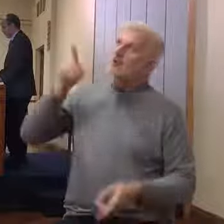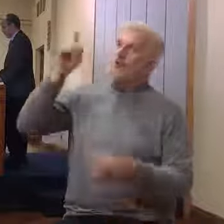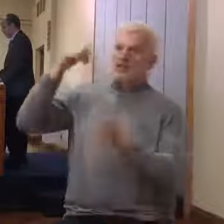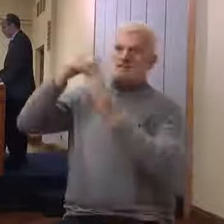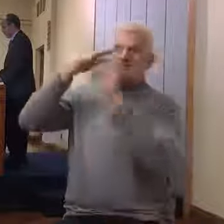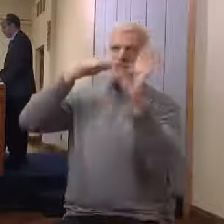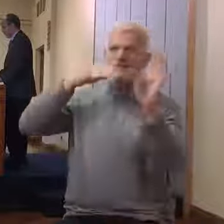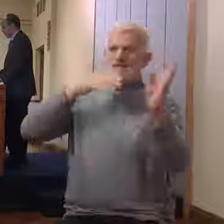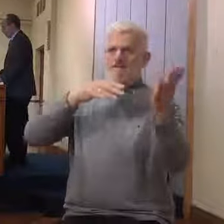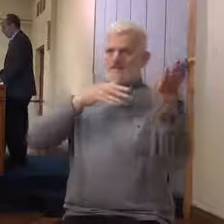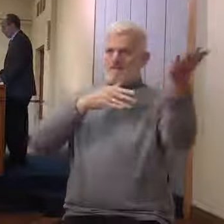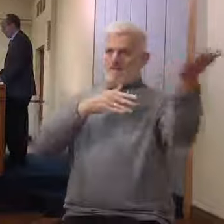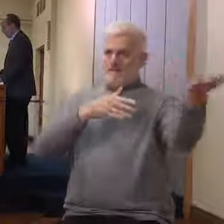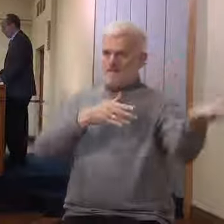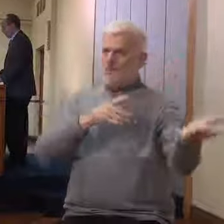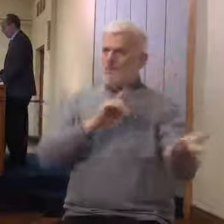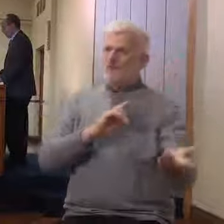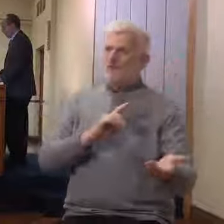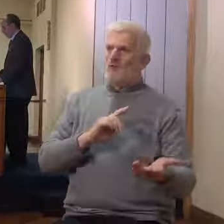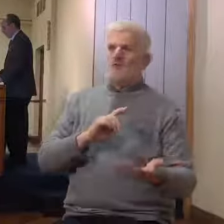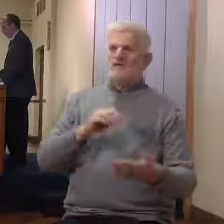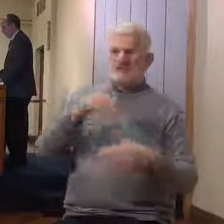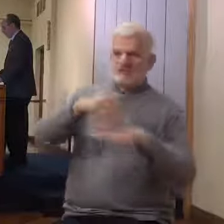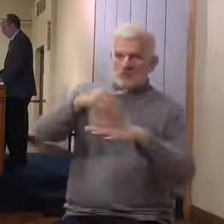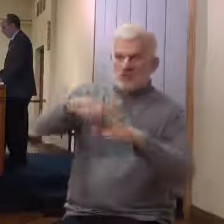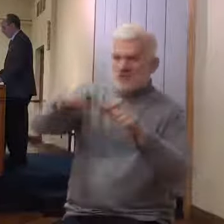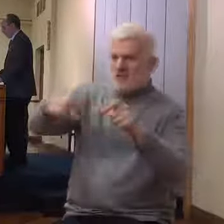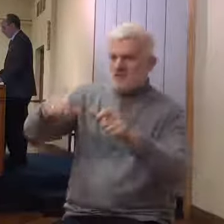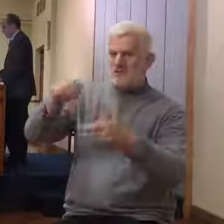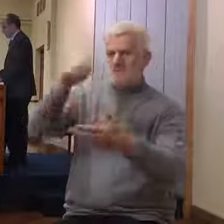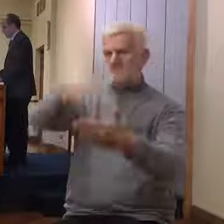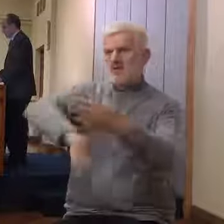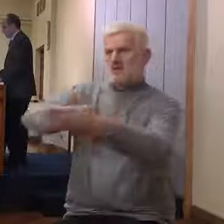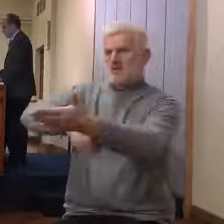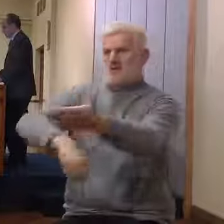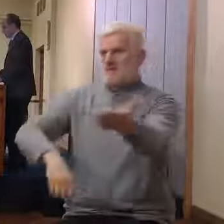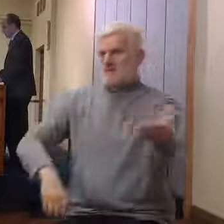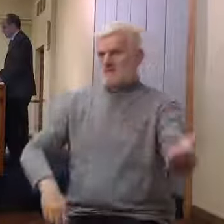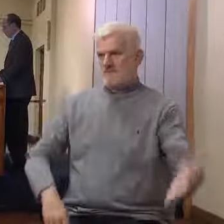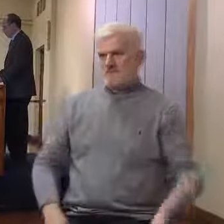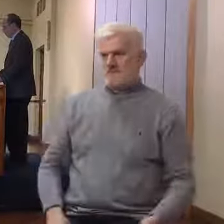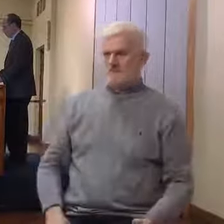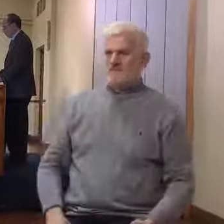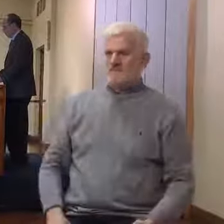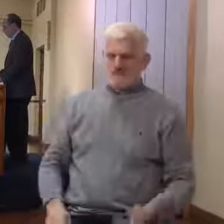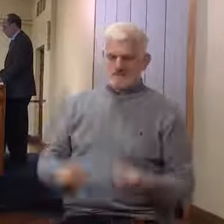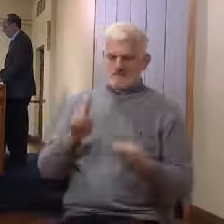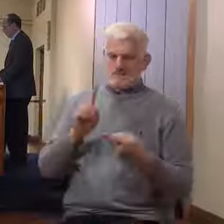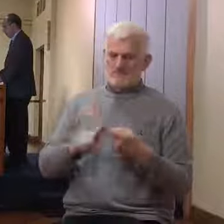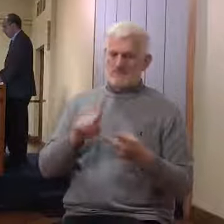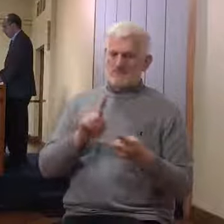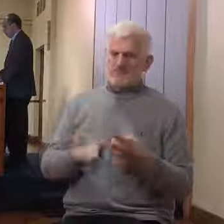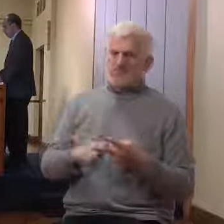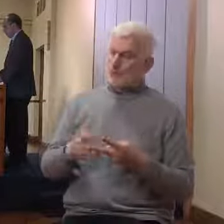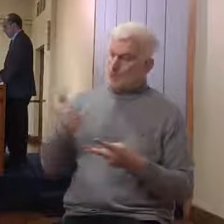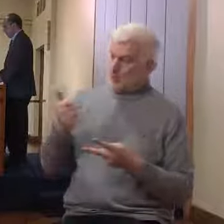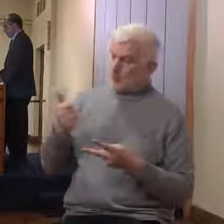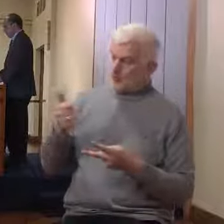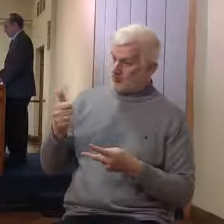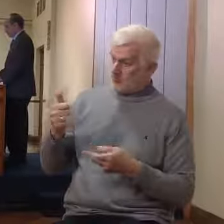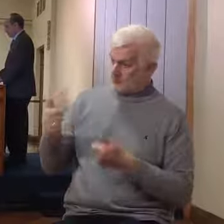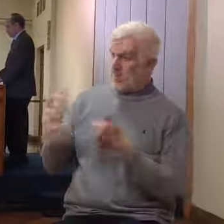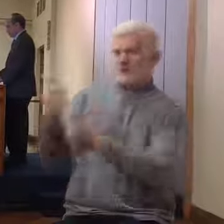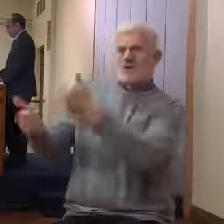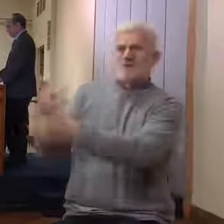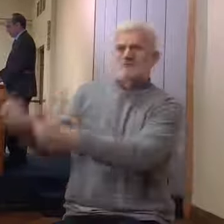him for the punishment of evildoers and for the praise of them